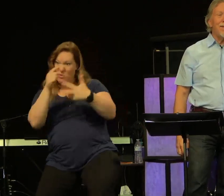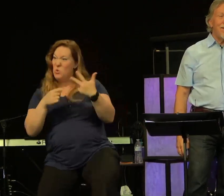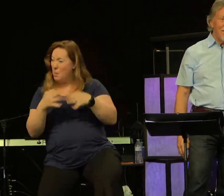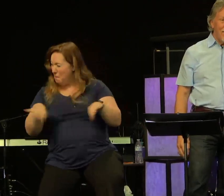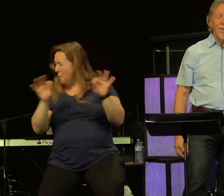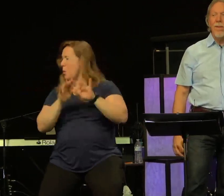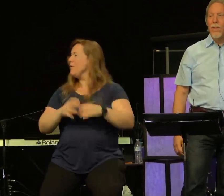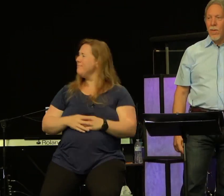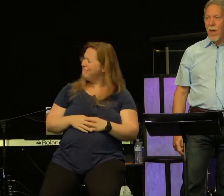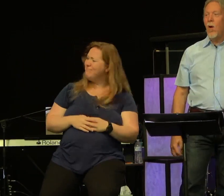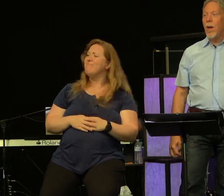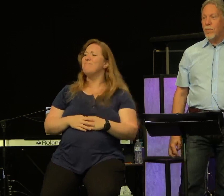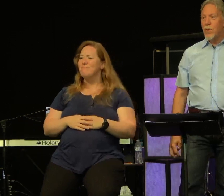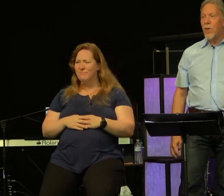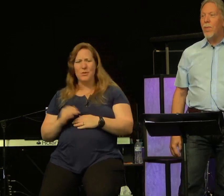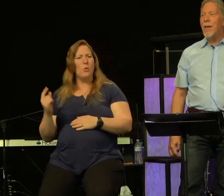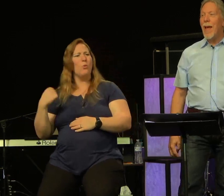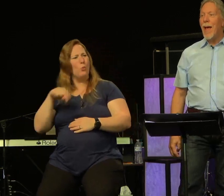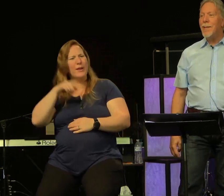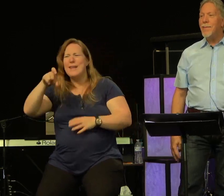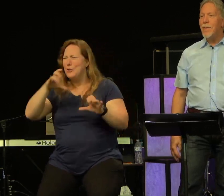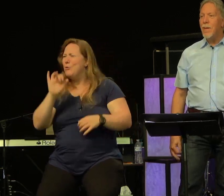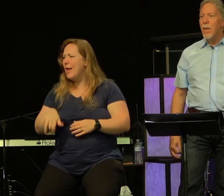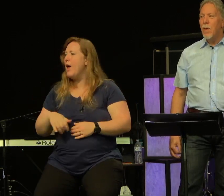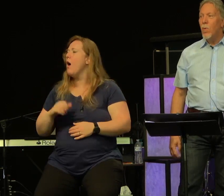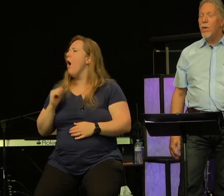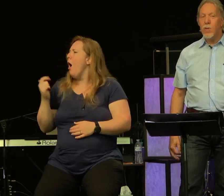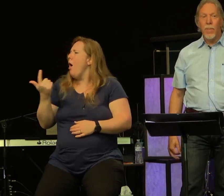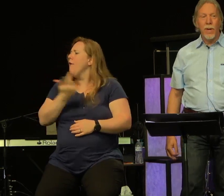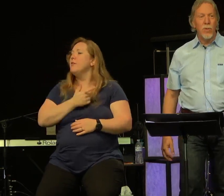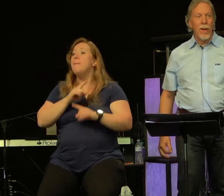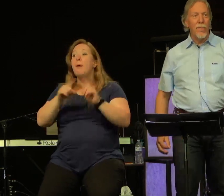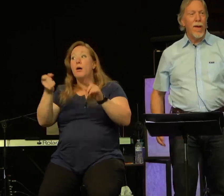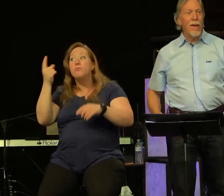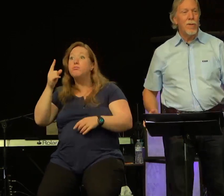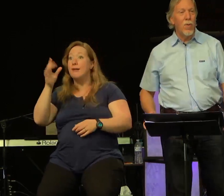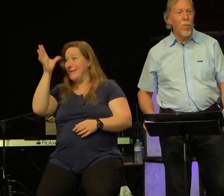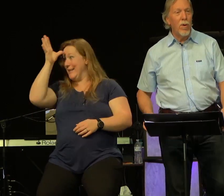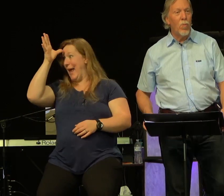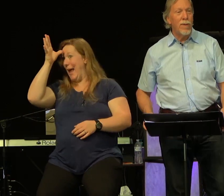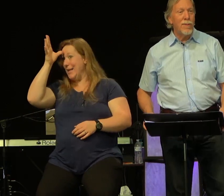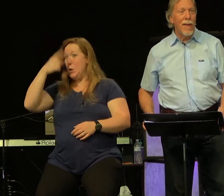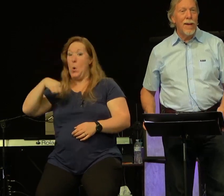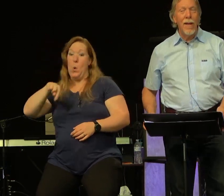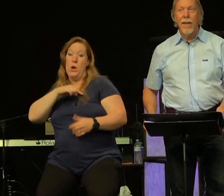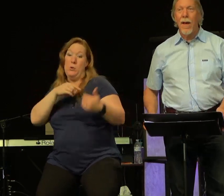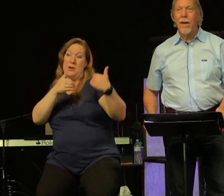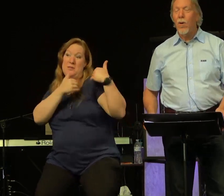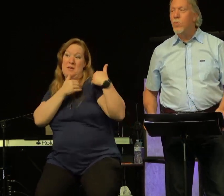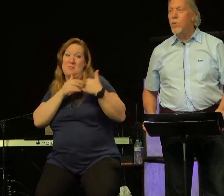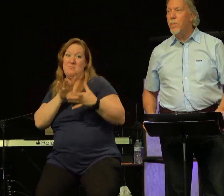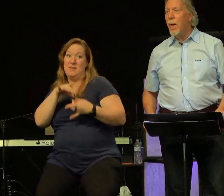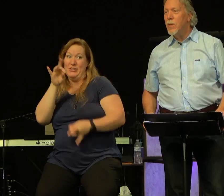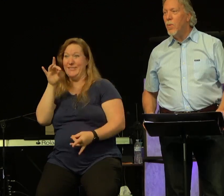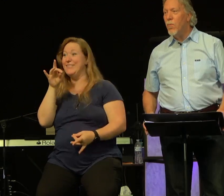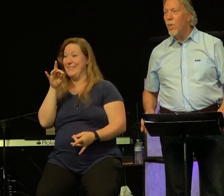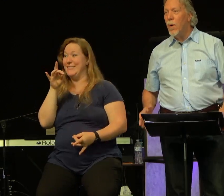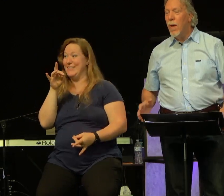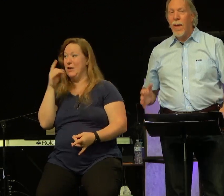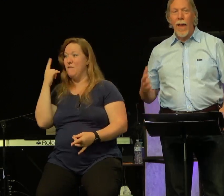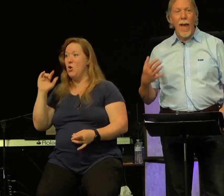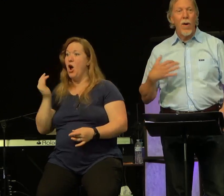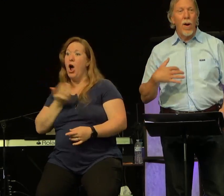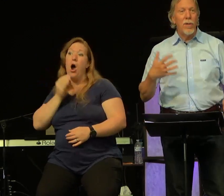that. All of us do, but dads, we're the spiritual head of household. We're the ones that God holds responsible